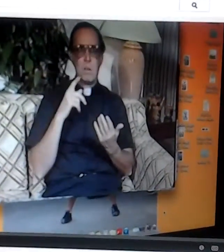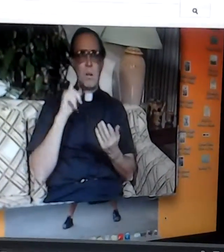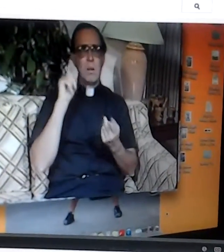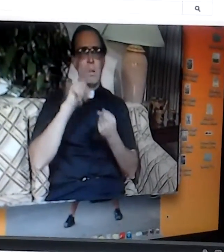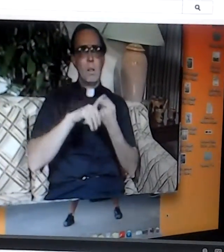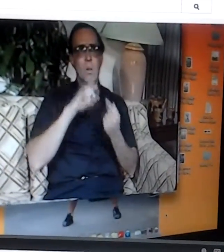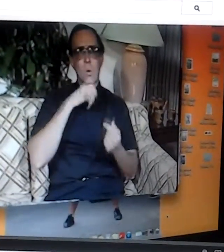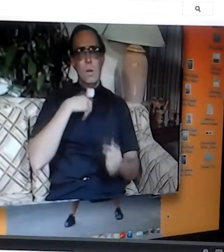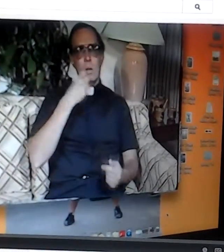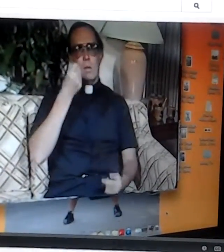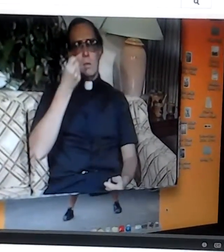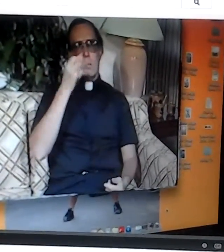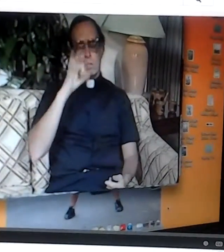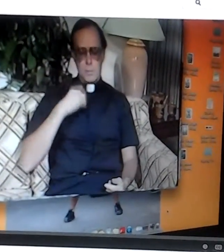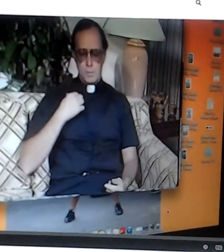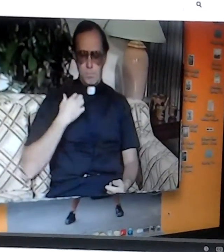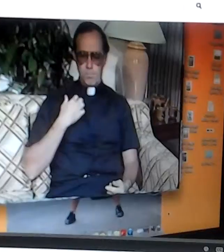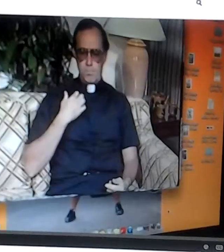priest.